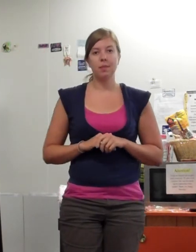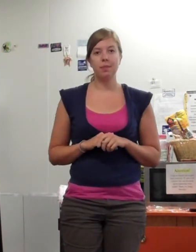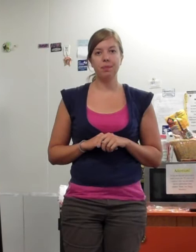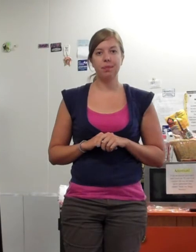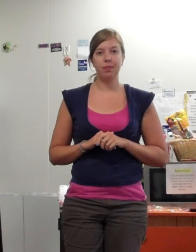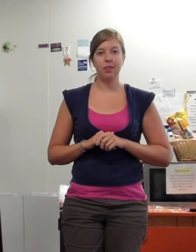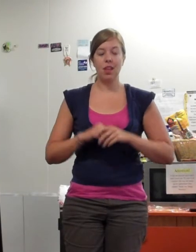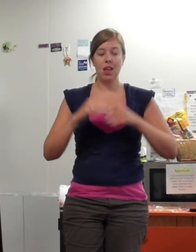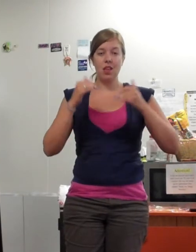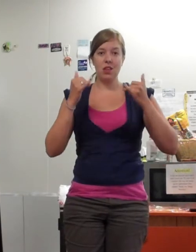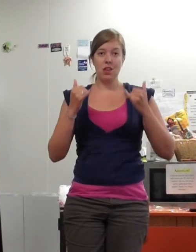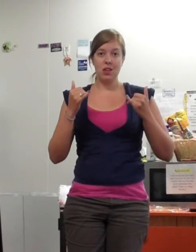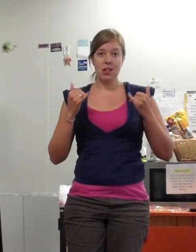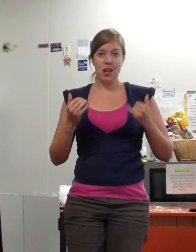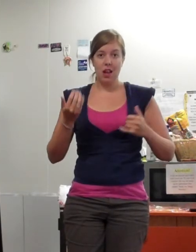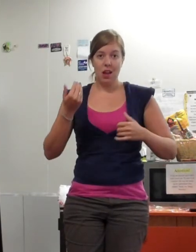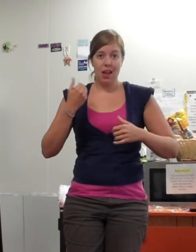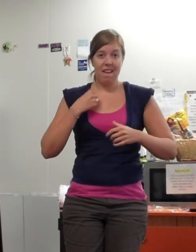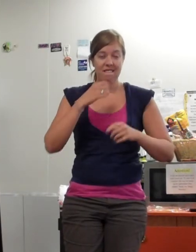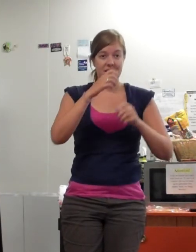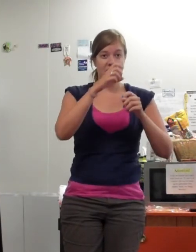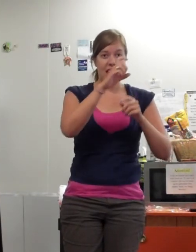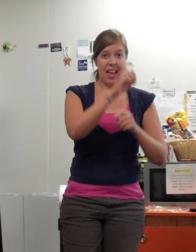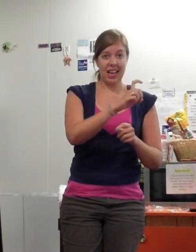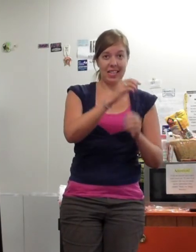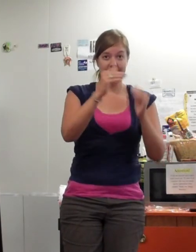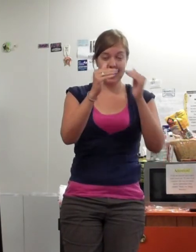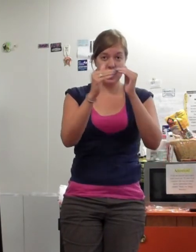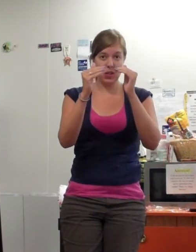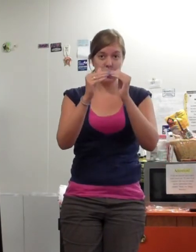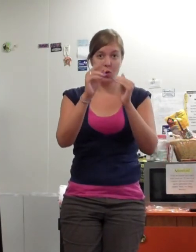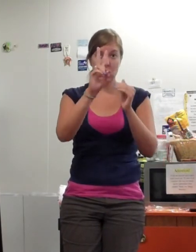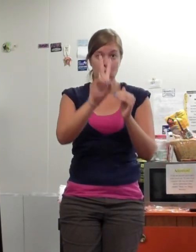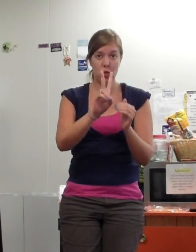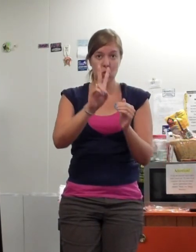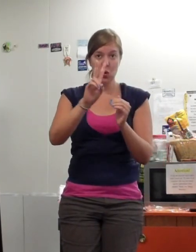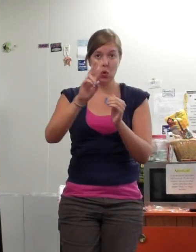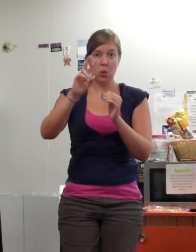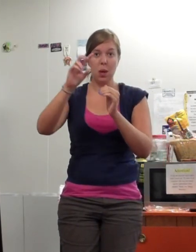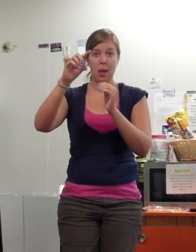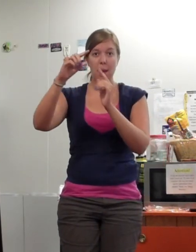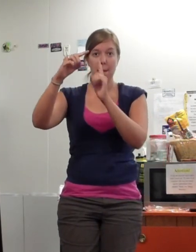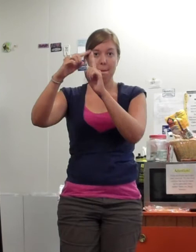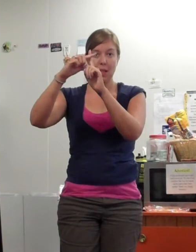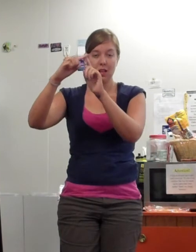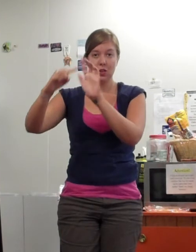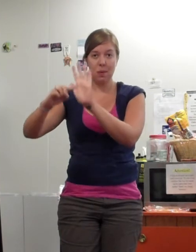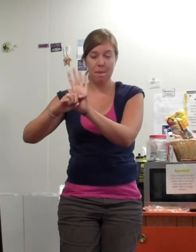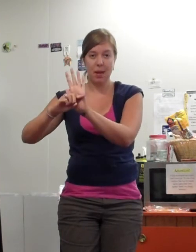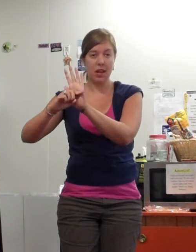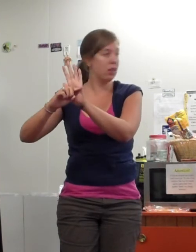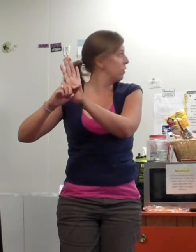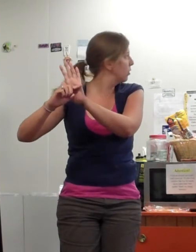have x equals 2 plus or minus square root of 4 plus 32 is